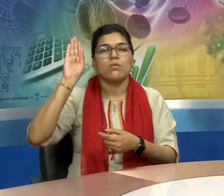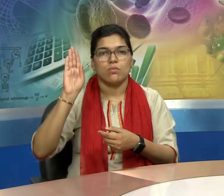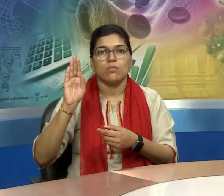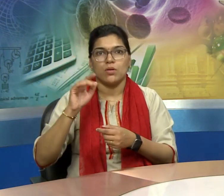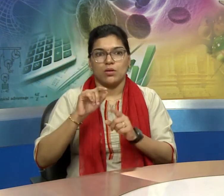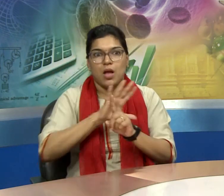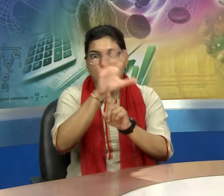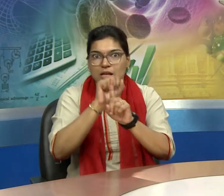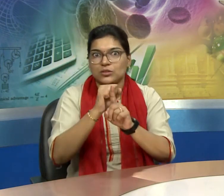Heritage is something